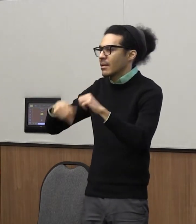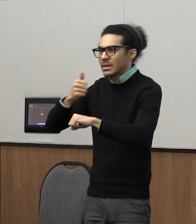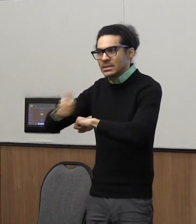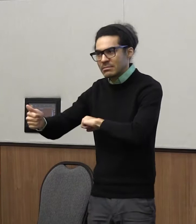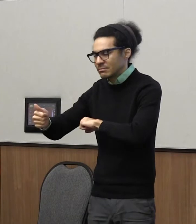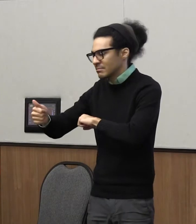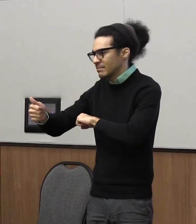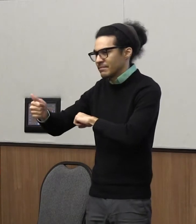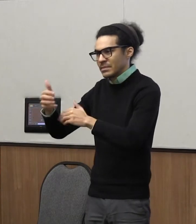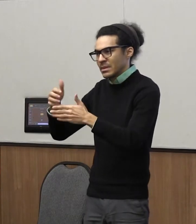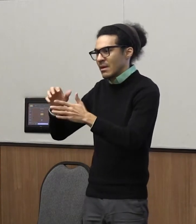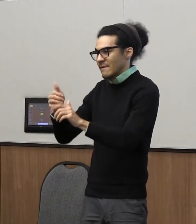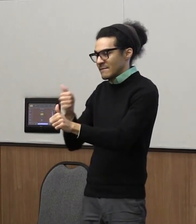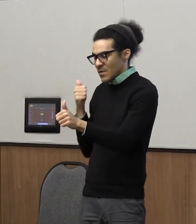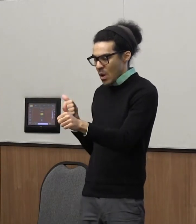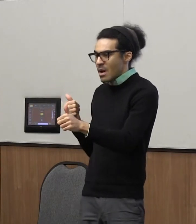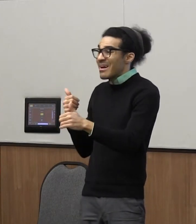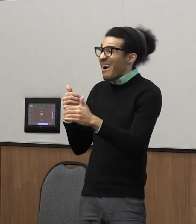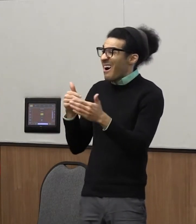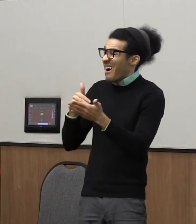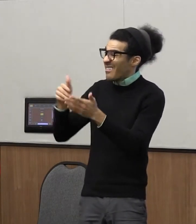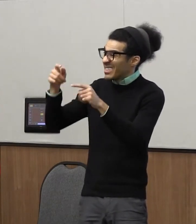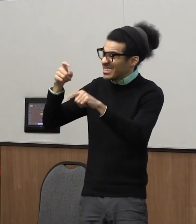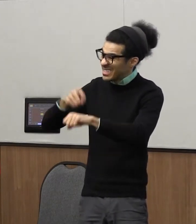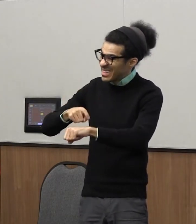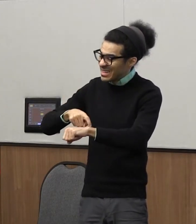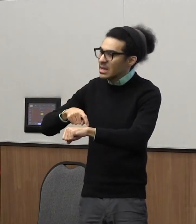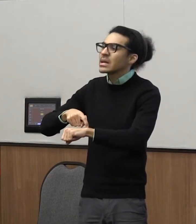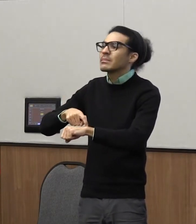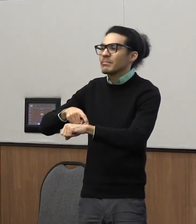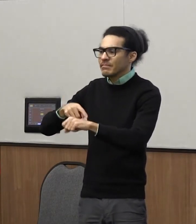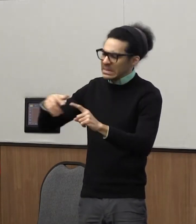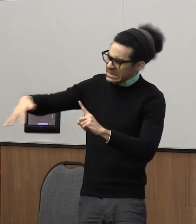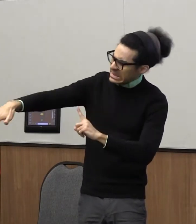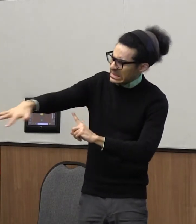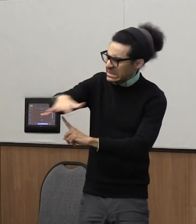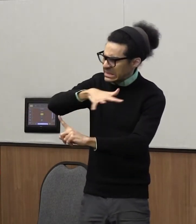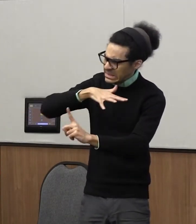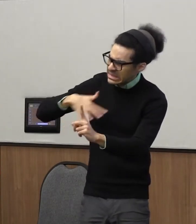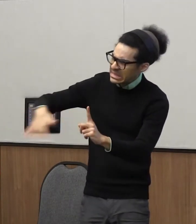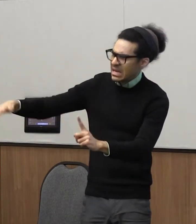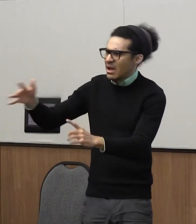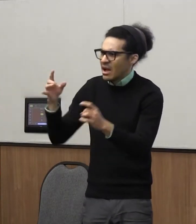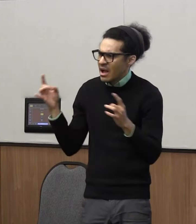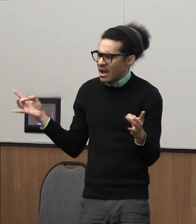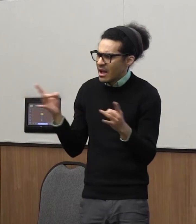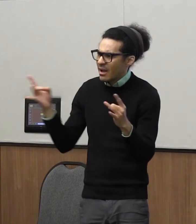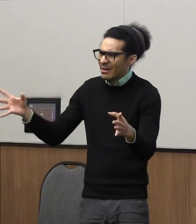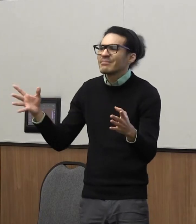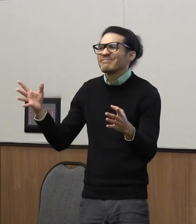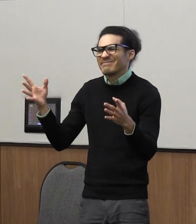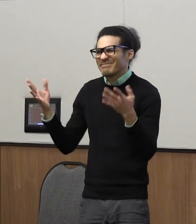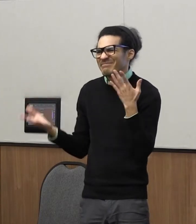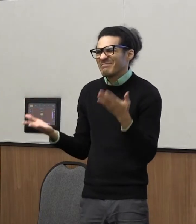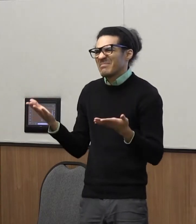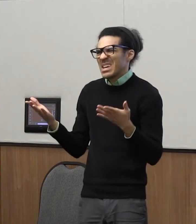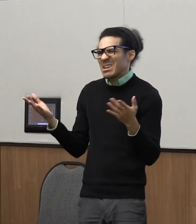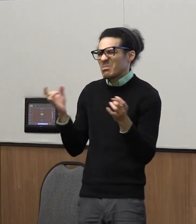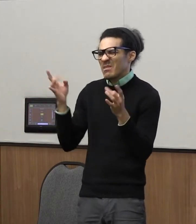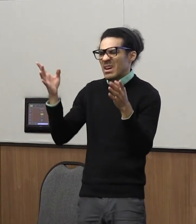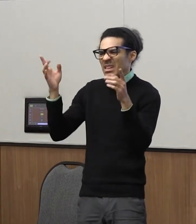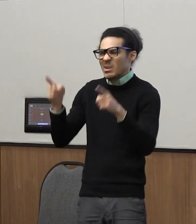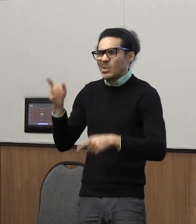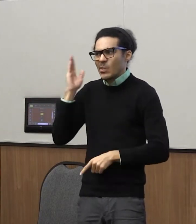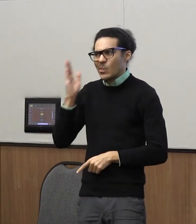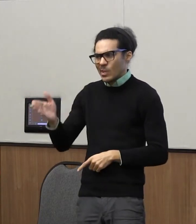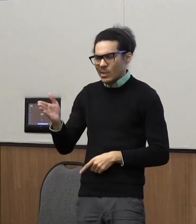blame. Too often in this land, there is an atmosphere of hate with a sense of potential violence brooding over the